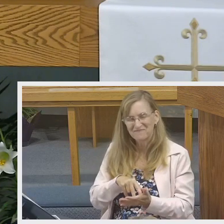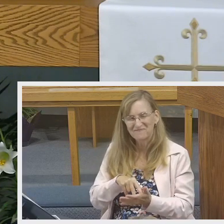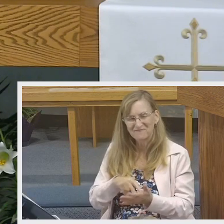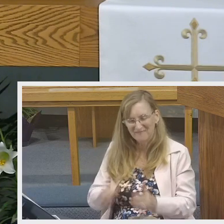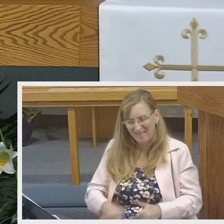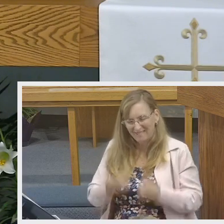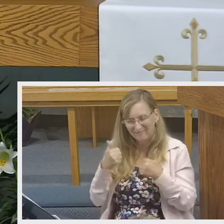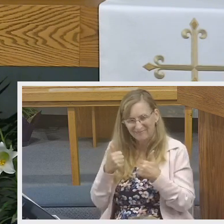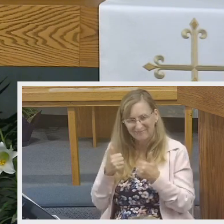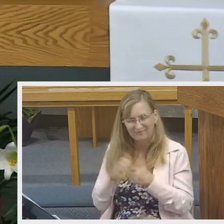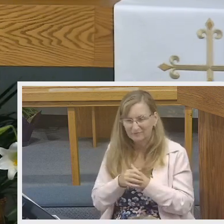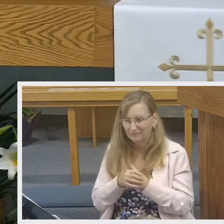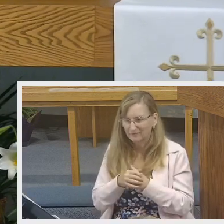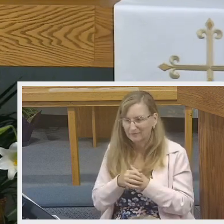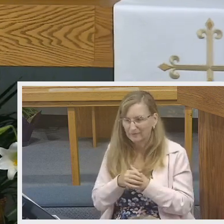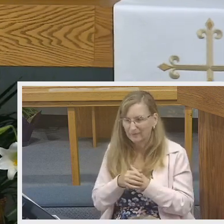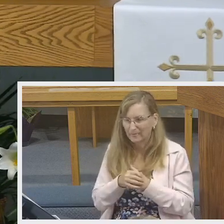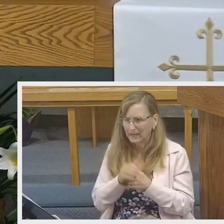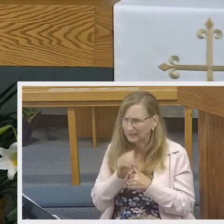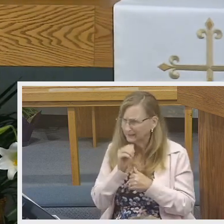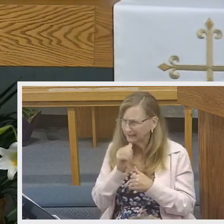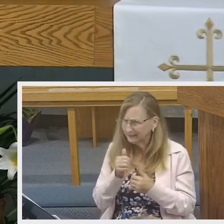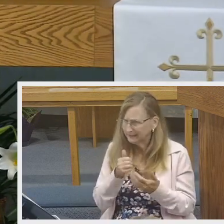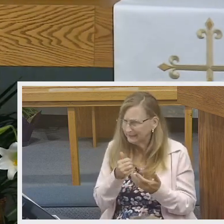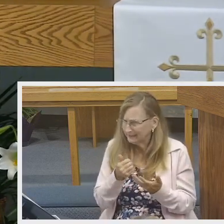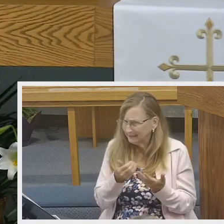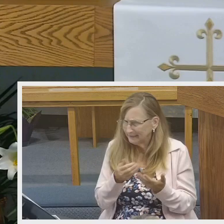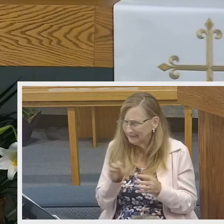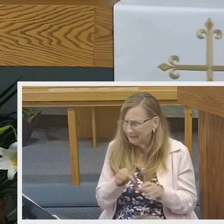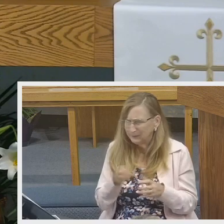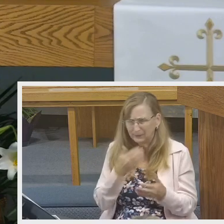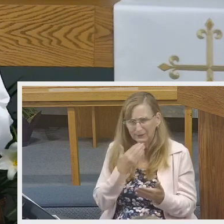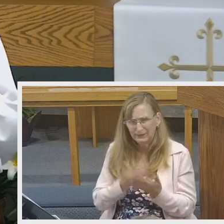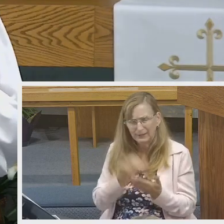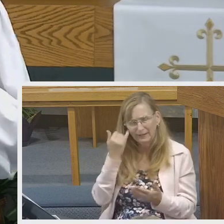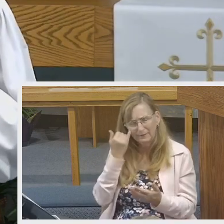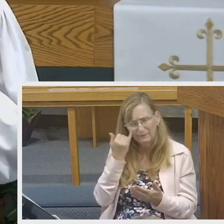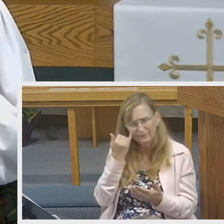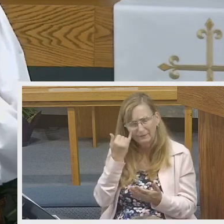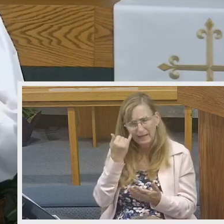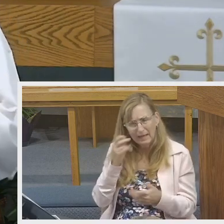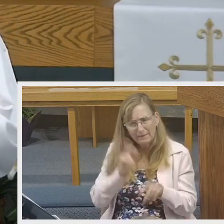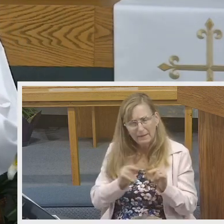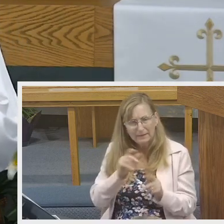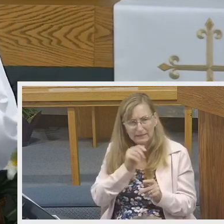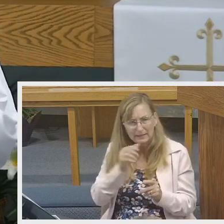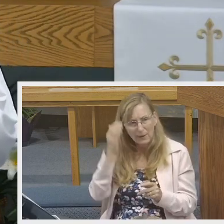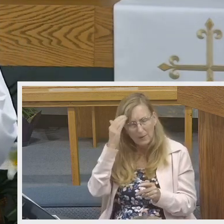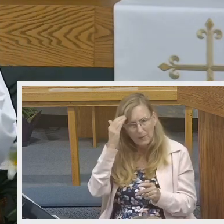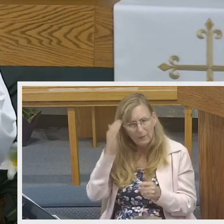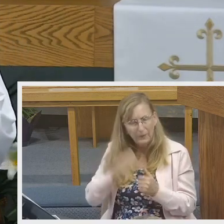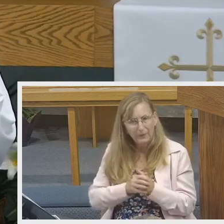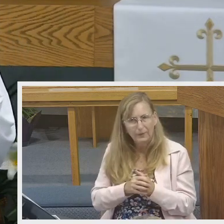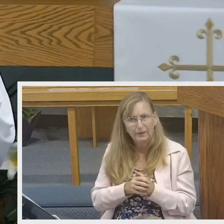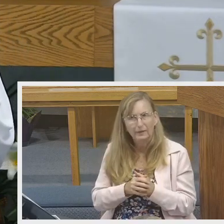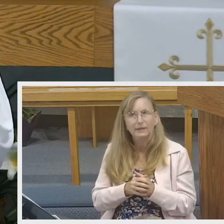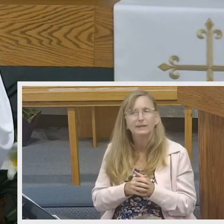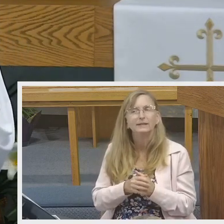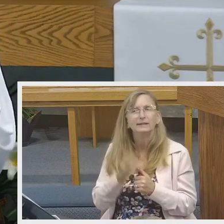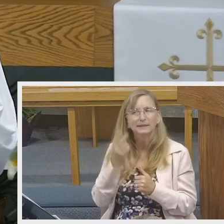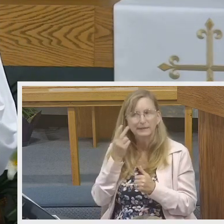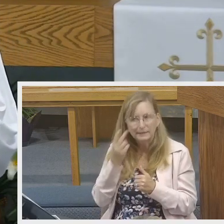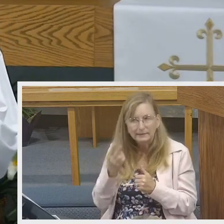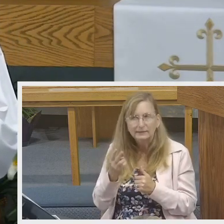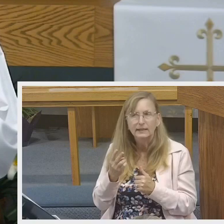But that wouldn't really do any good if nobody knew about it. And so did you notice in the scripture readings how much the emphasis is